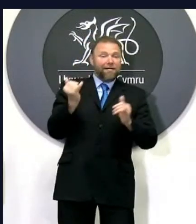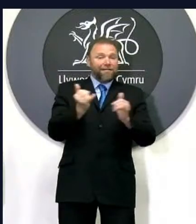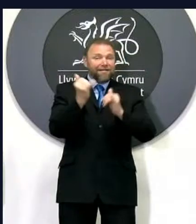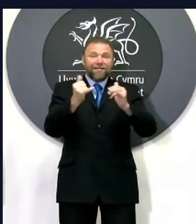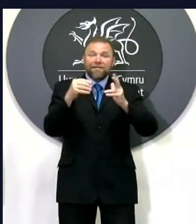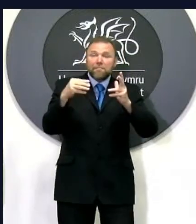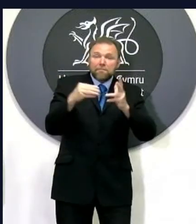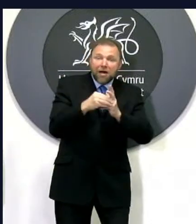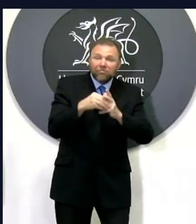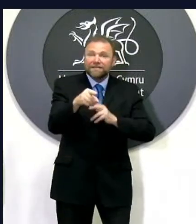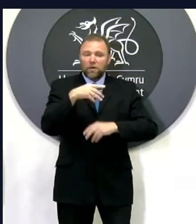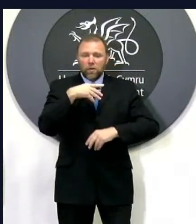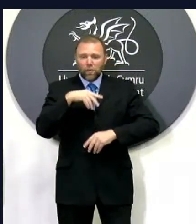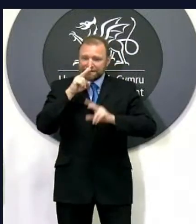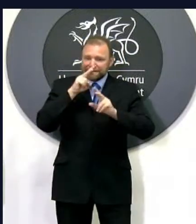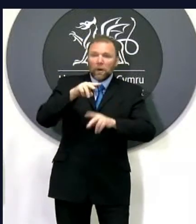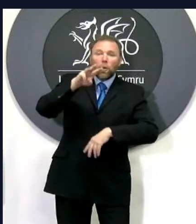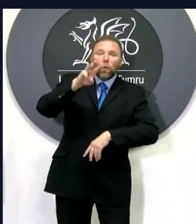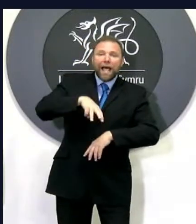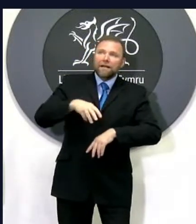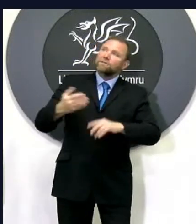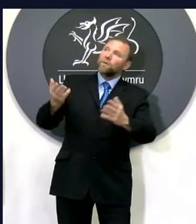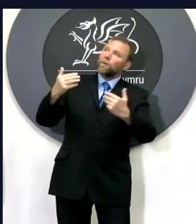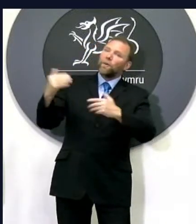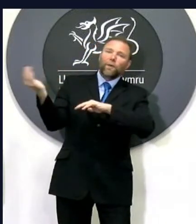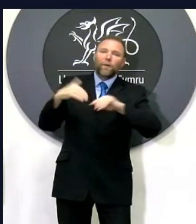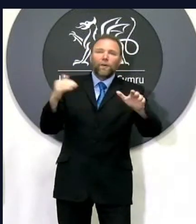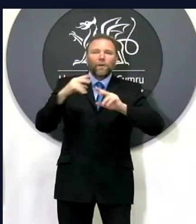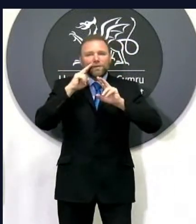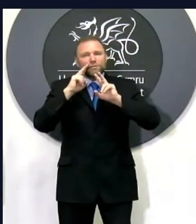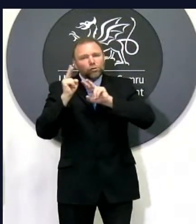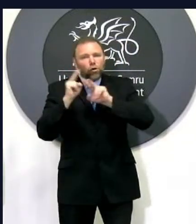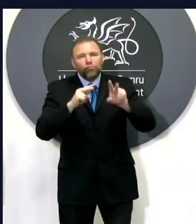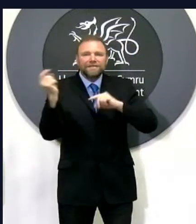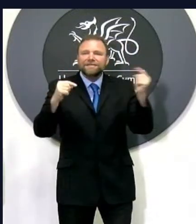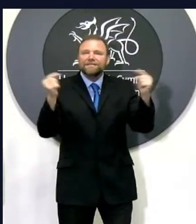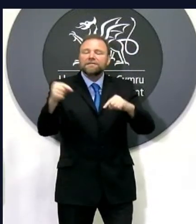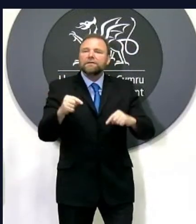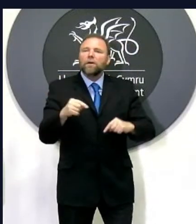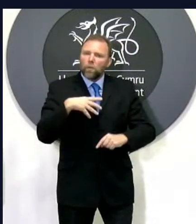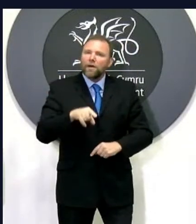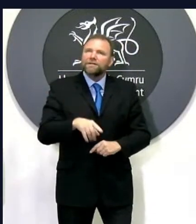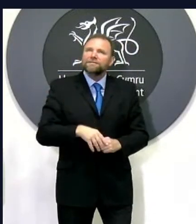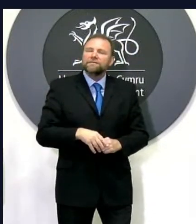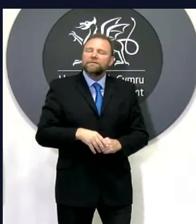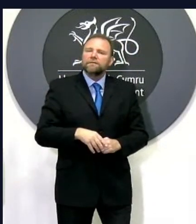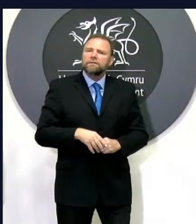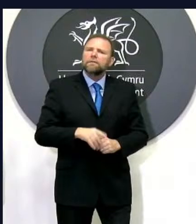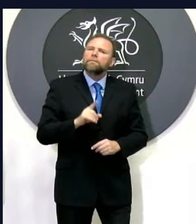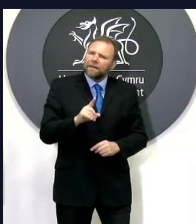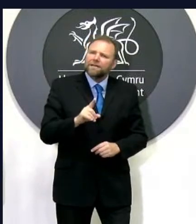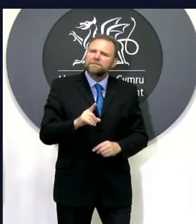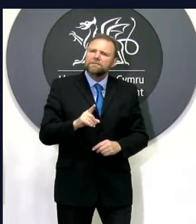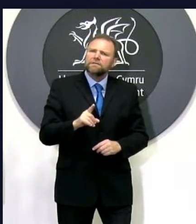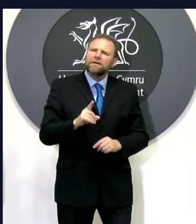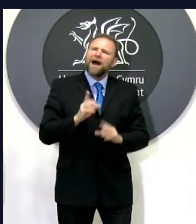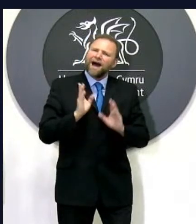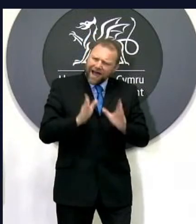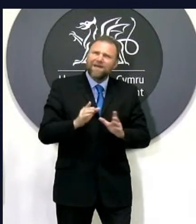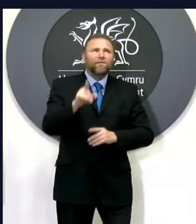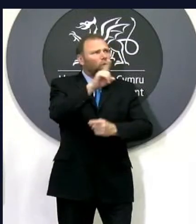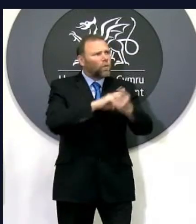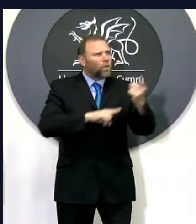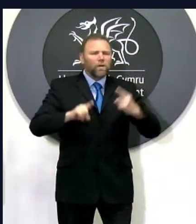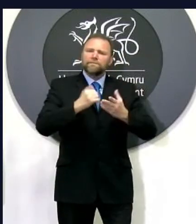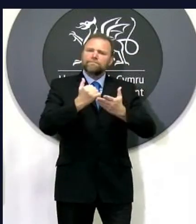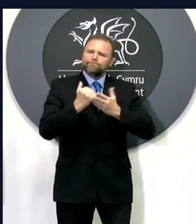married, and Wales welcoming visitors again. But for that to happen, we still need everybody's